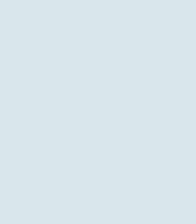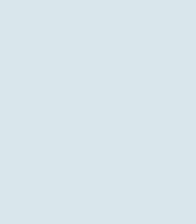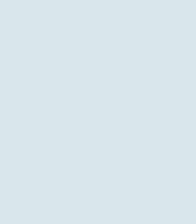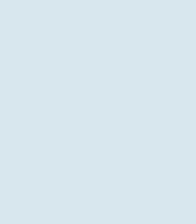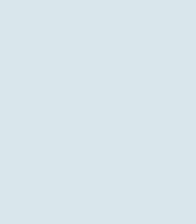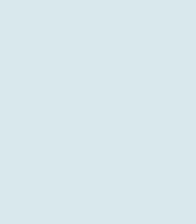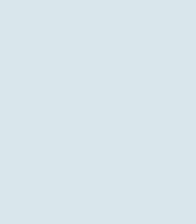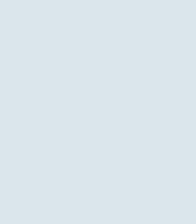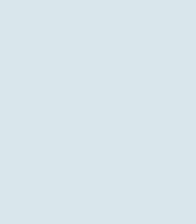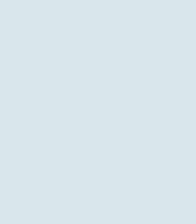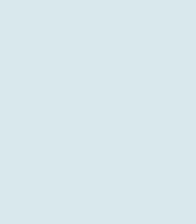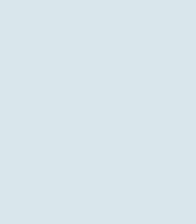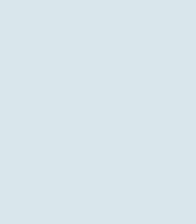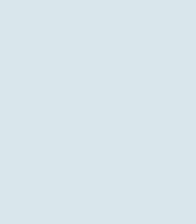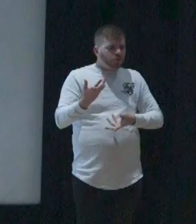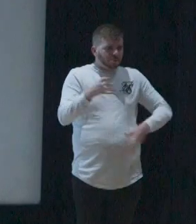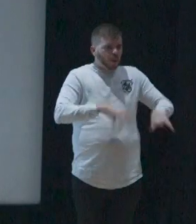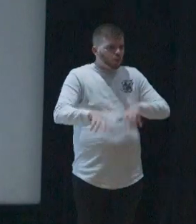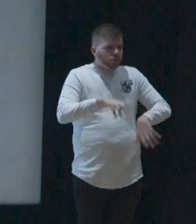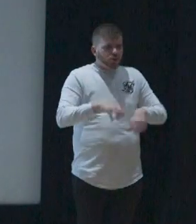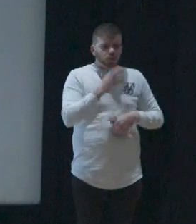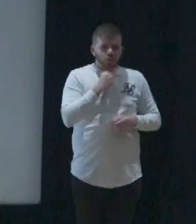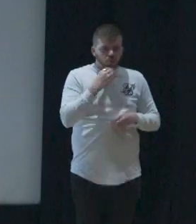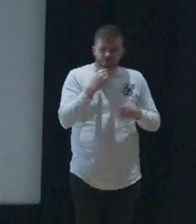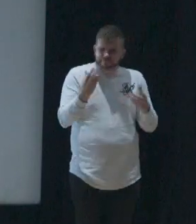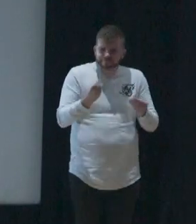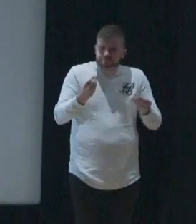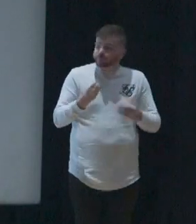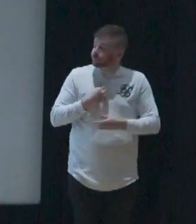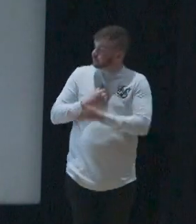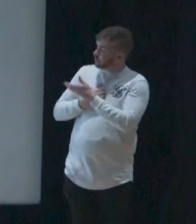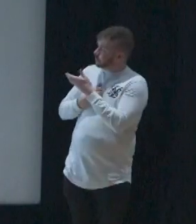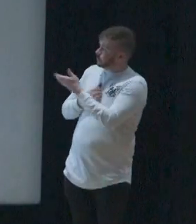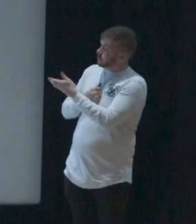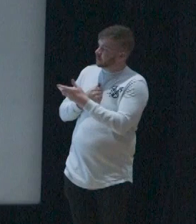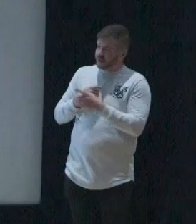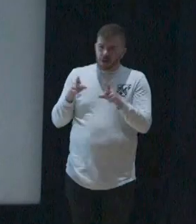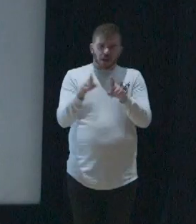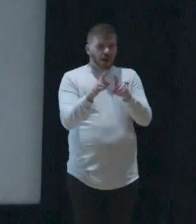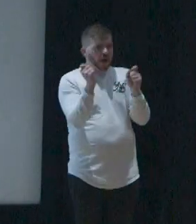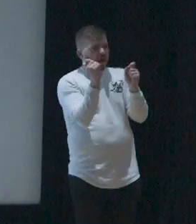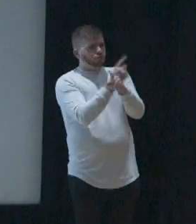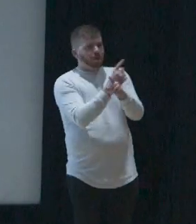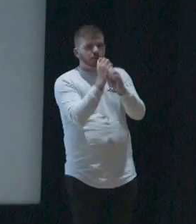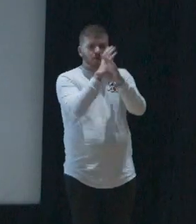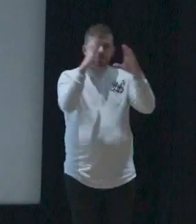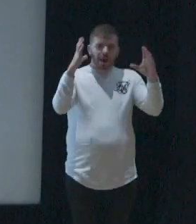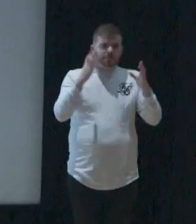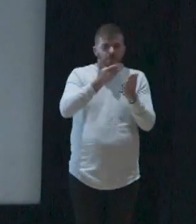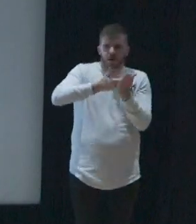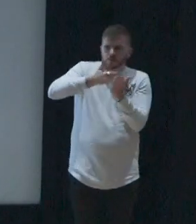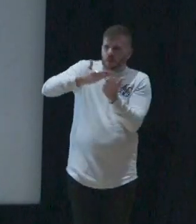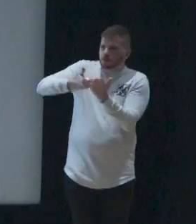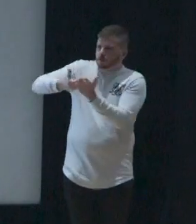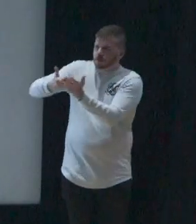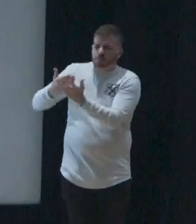or a potion you can use or something like that. So at this stage, this is just sort of an abstract concept, cards cover cards. So